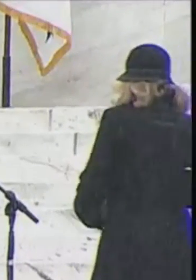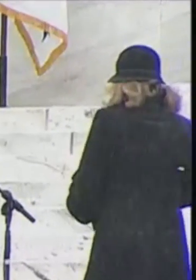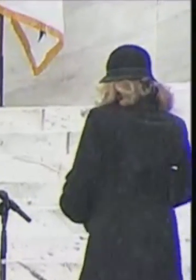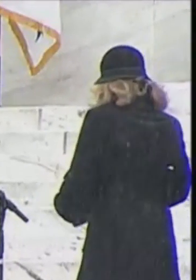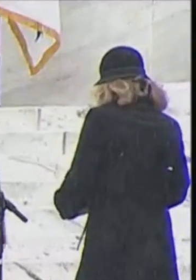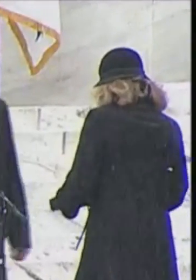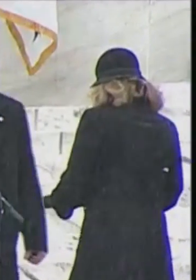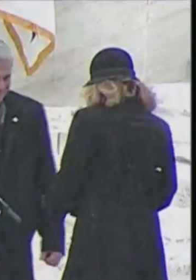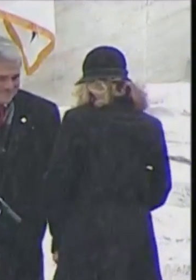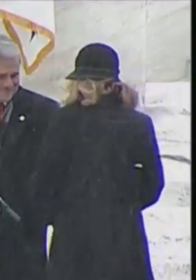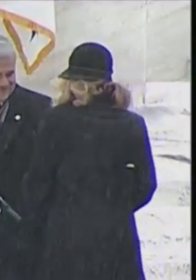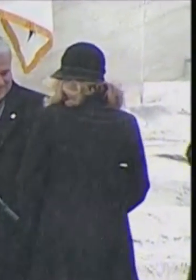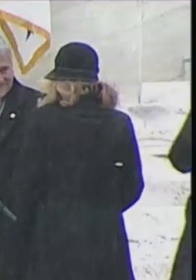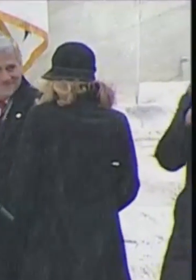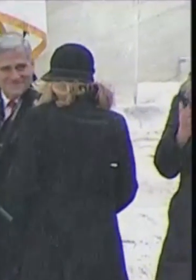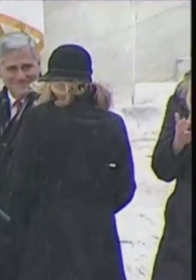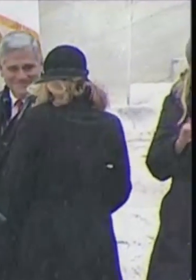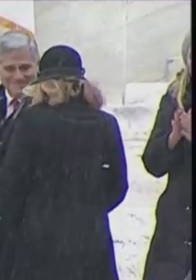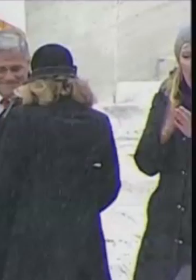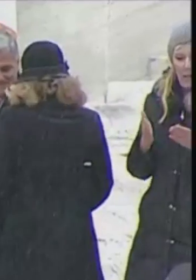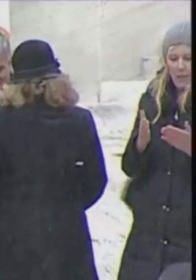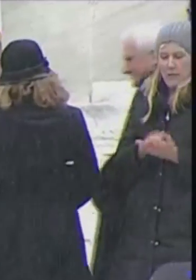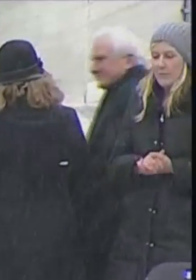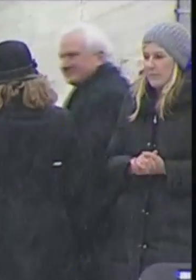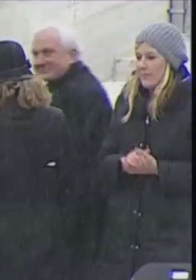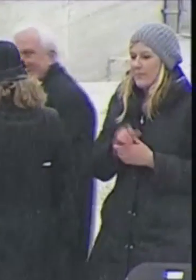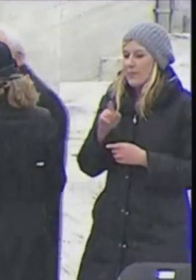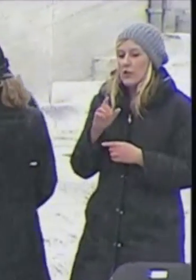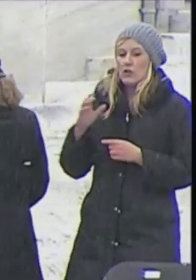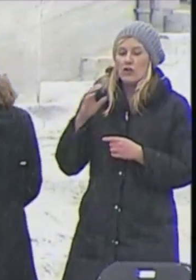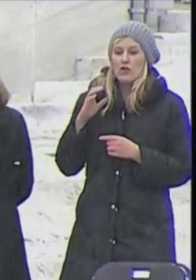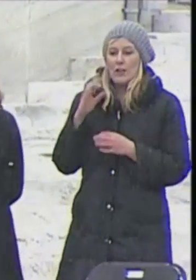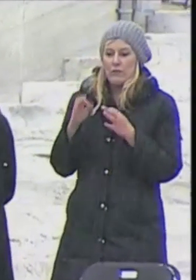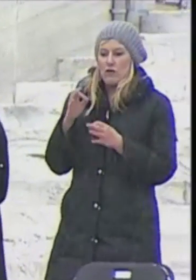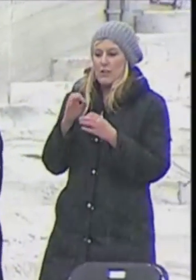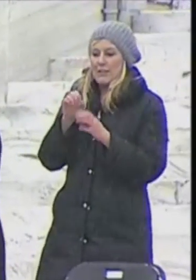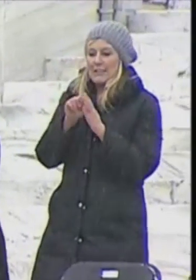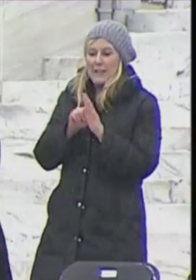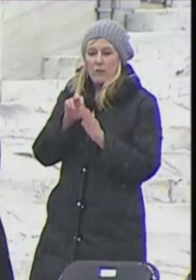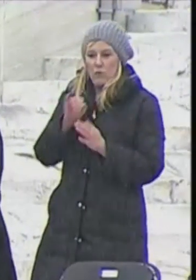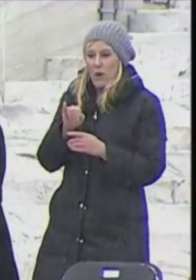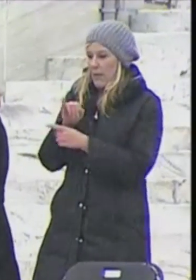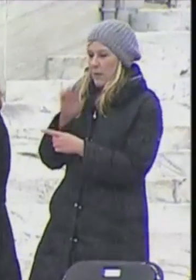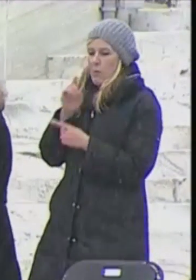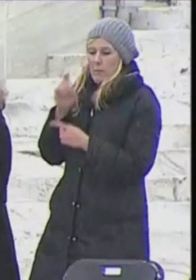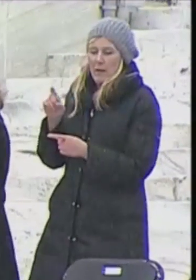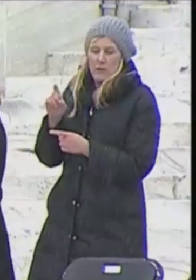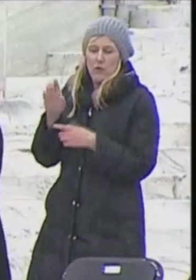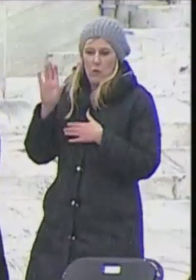I call upon the Honorable Paul A. Sattel, Chief Justice of the Supreme Court of Rhode Island, to administer the oath of